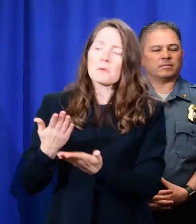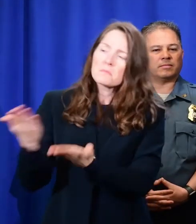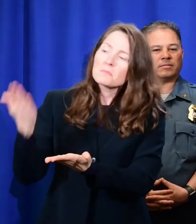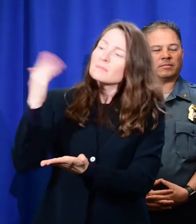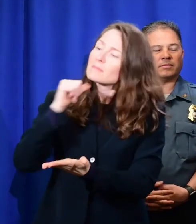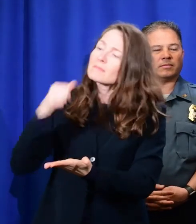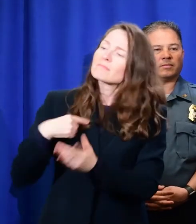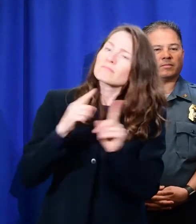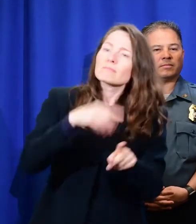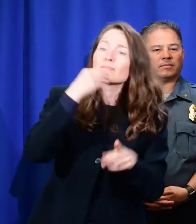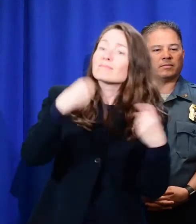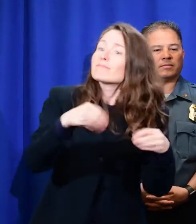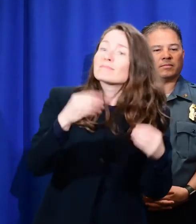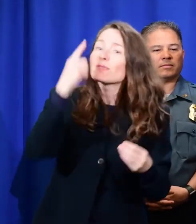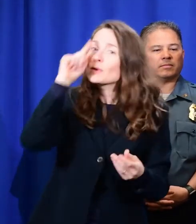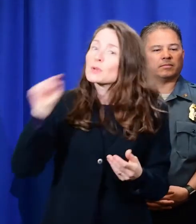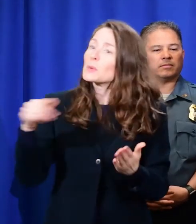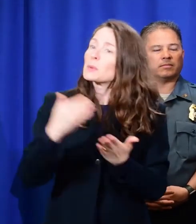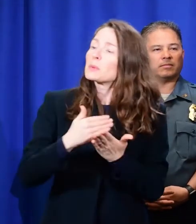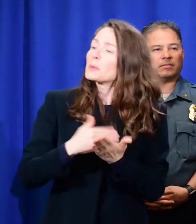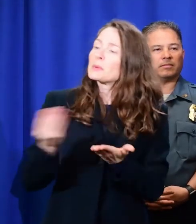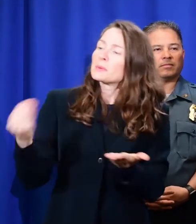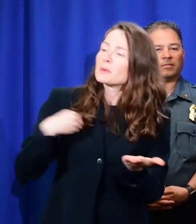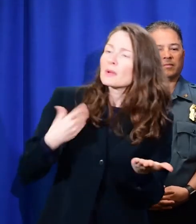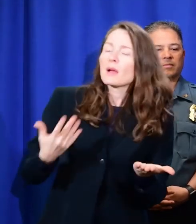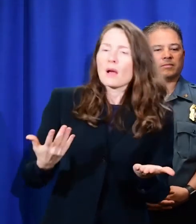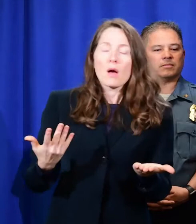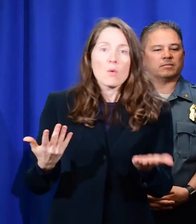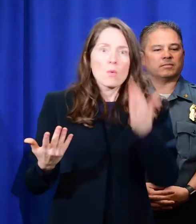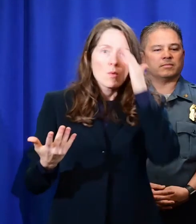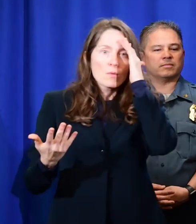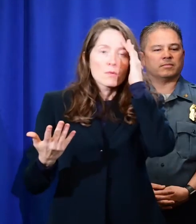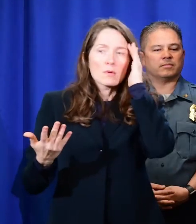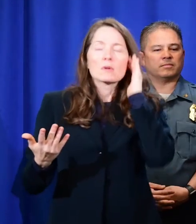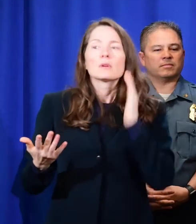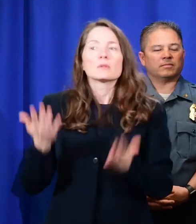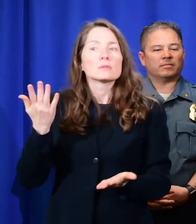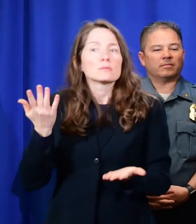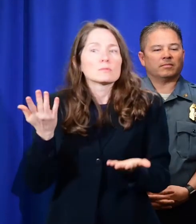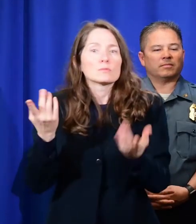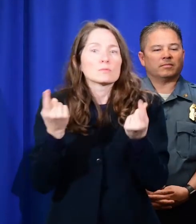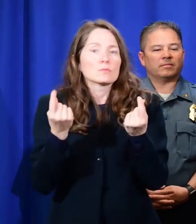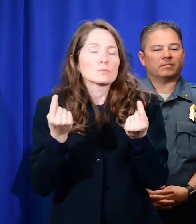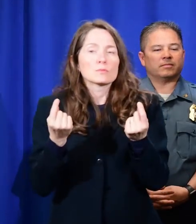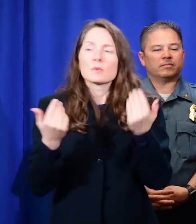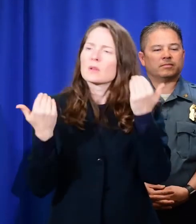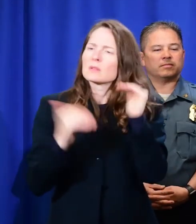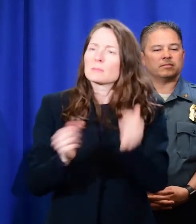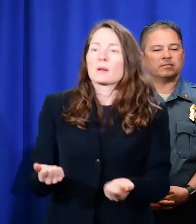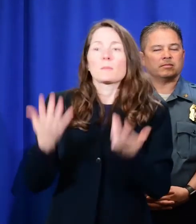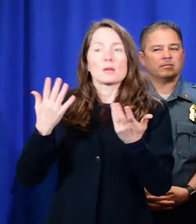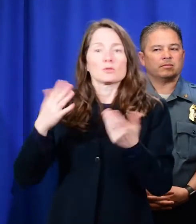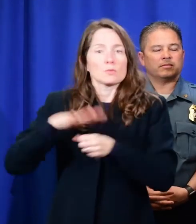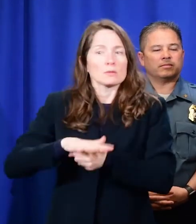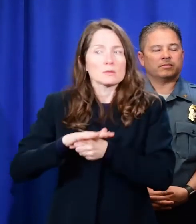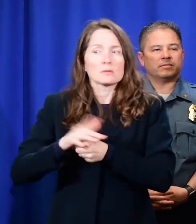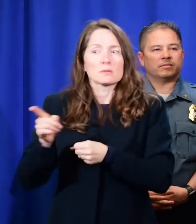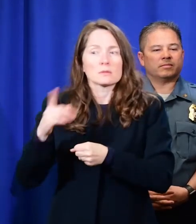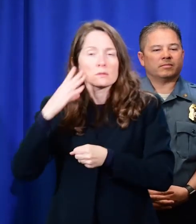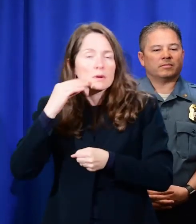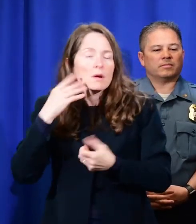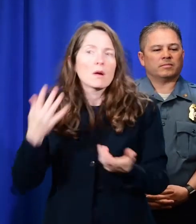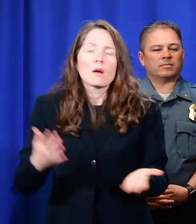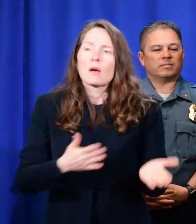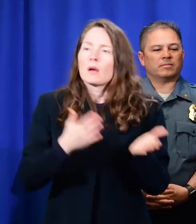meal. Do what you can to brighten someone's day and limit stressors on families. Making